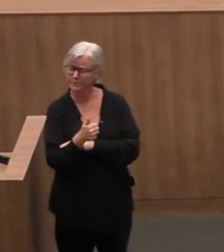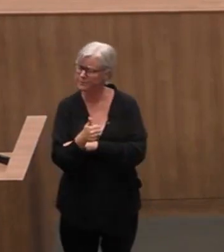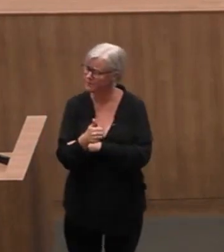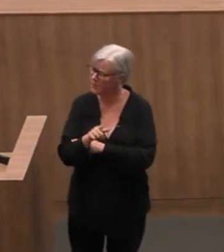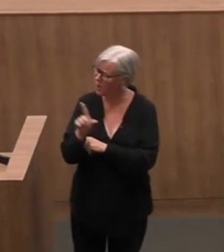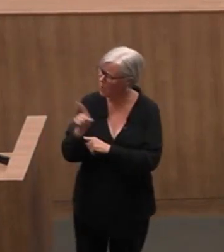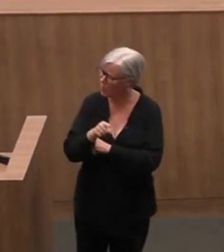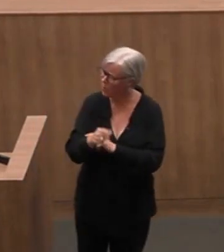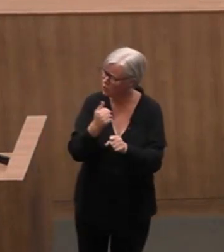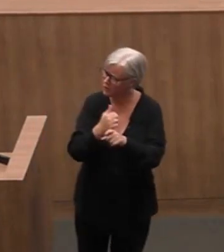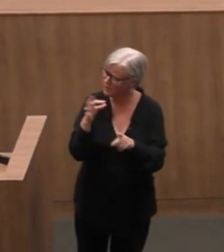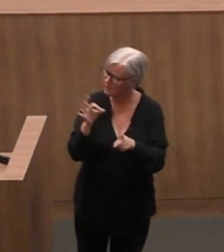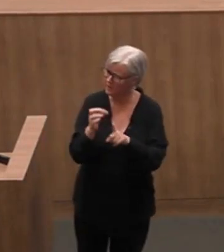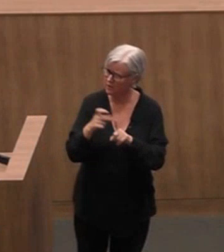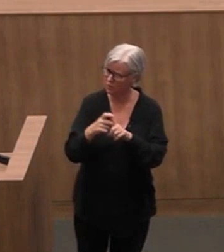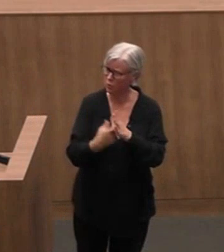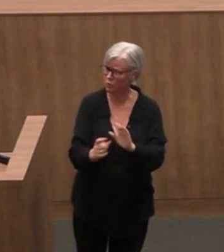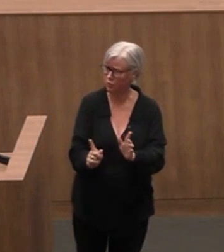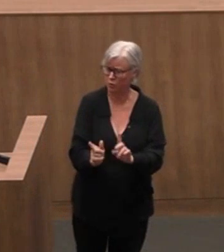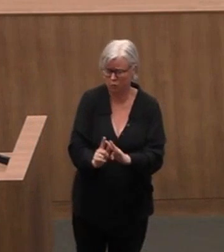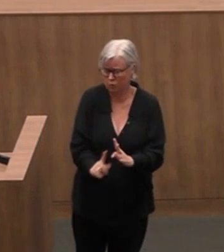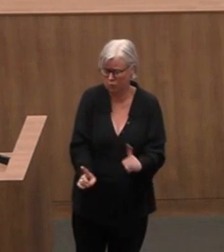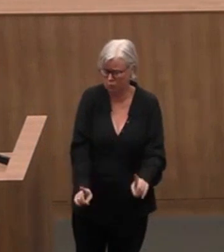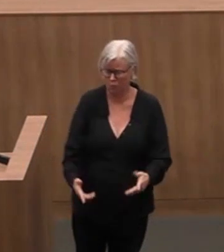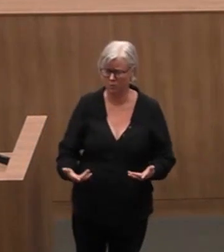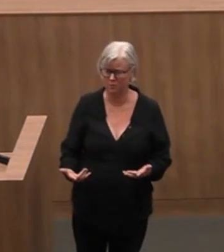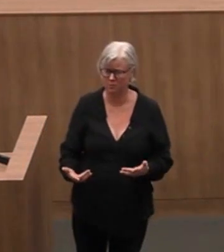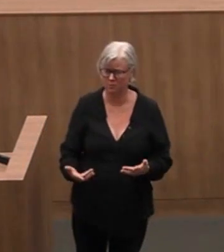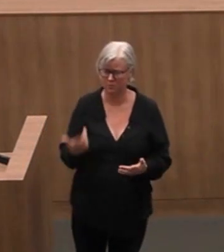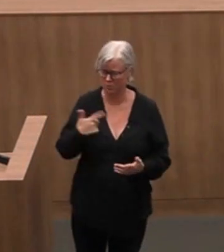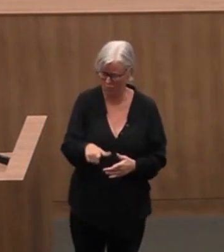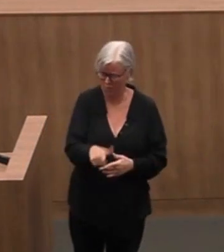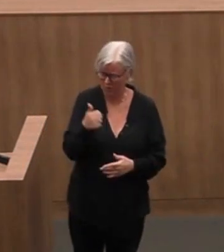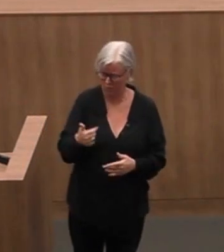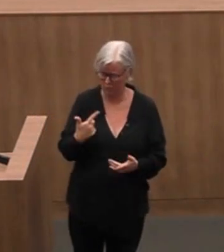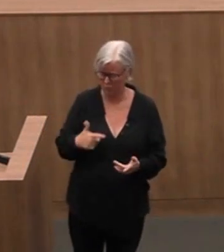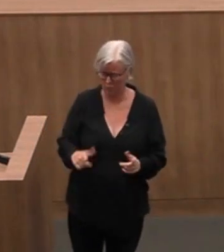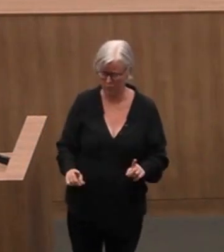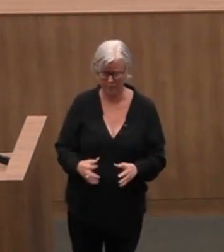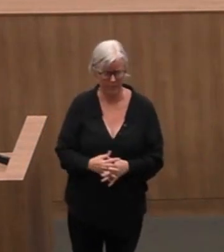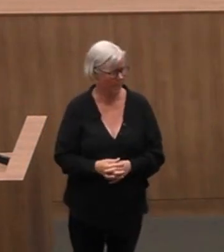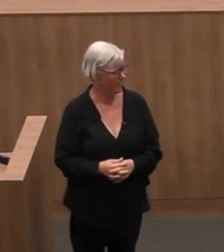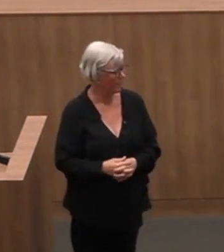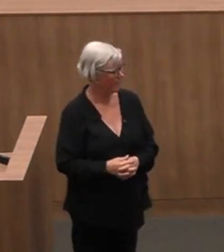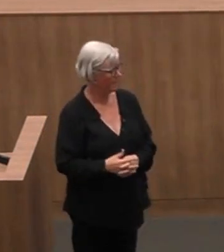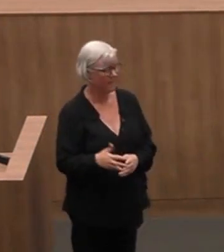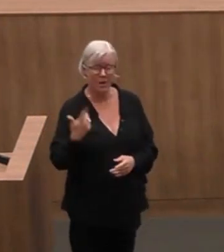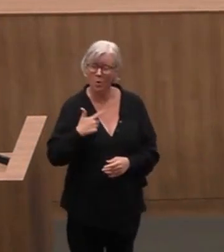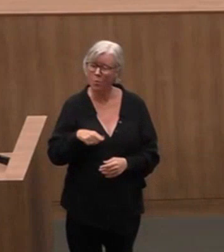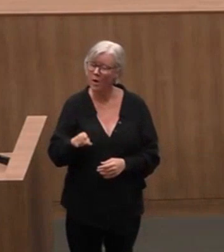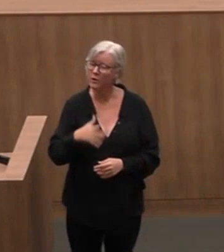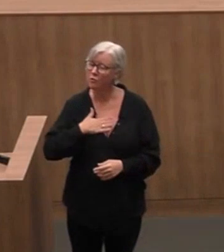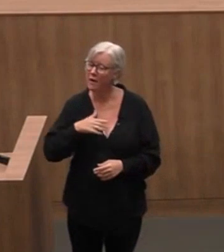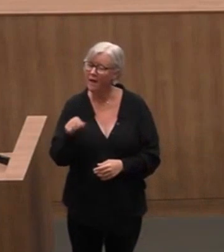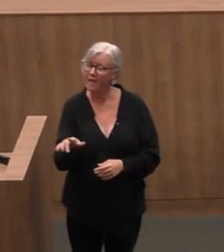with this as well? What makes them good? Why do you like Derbyl